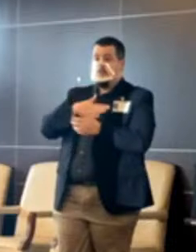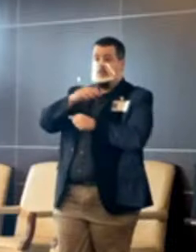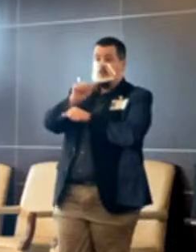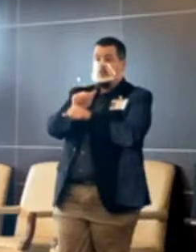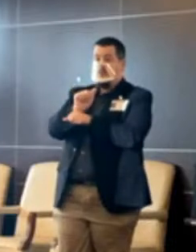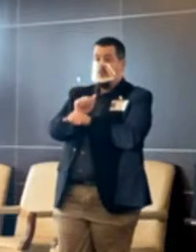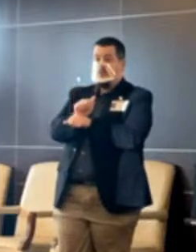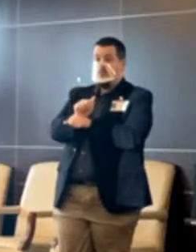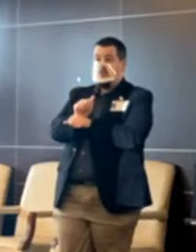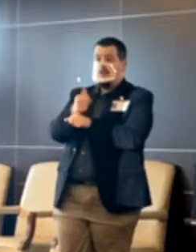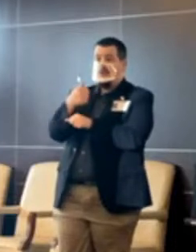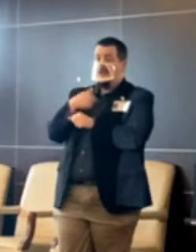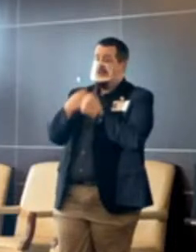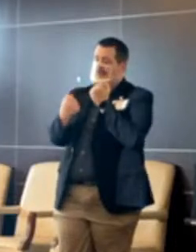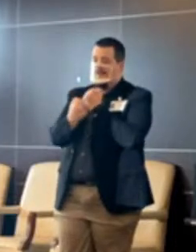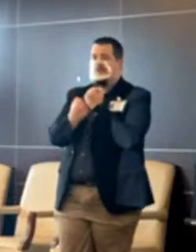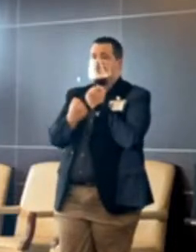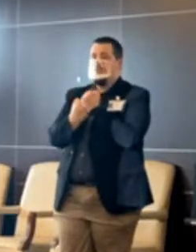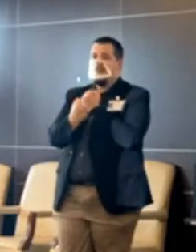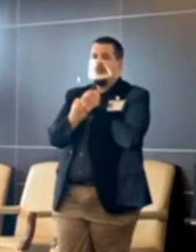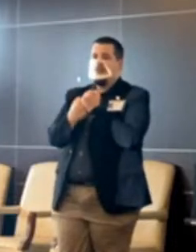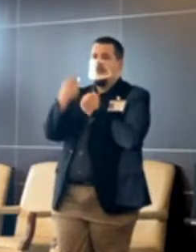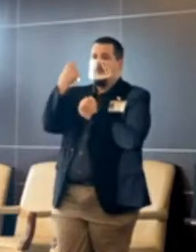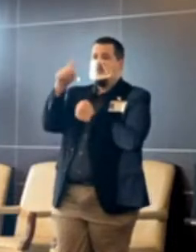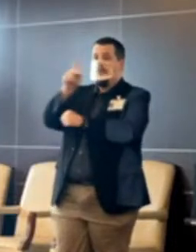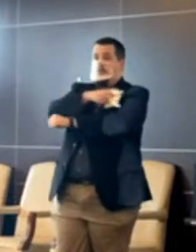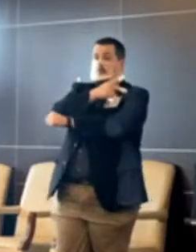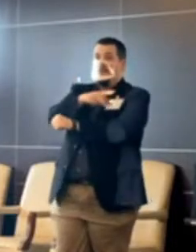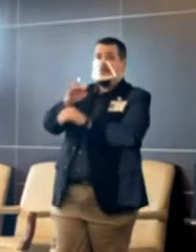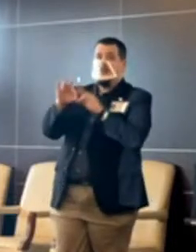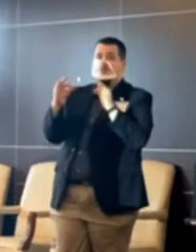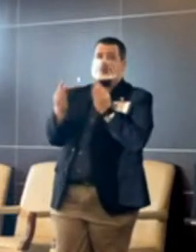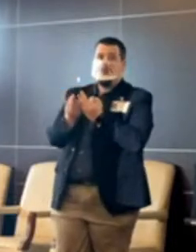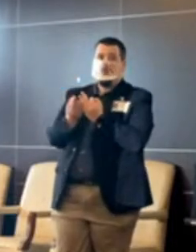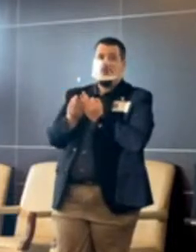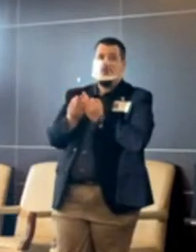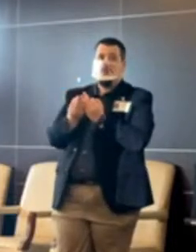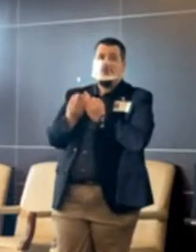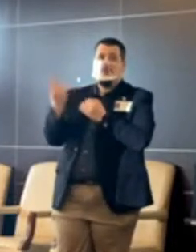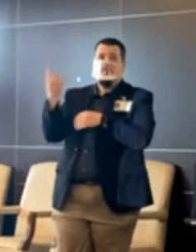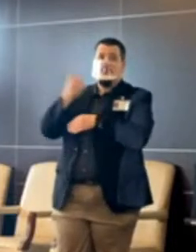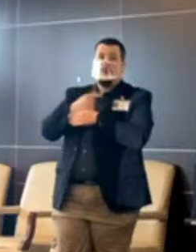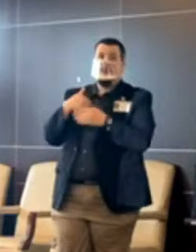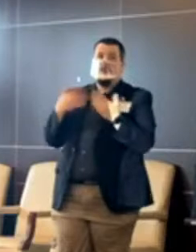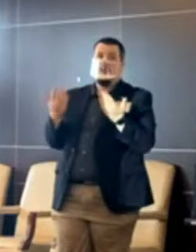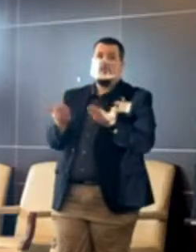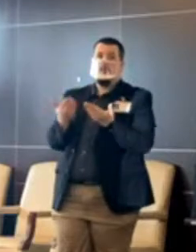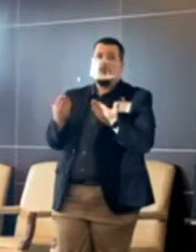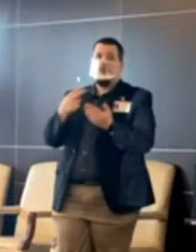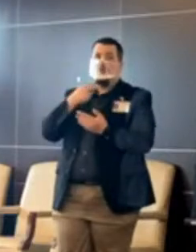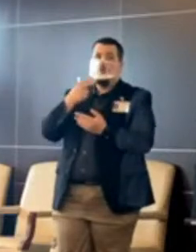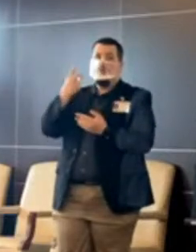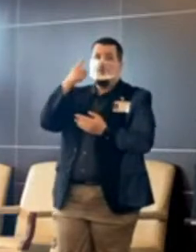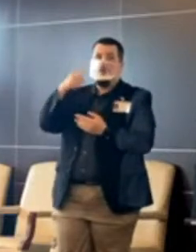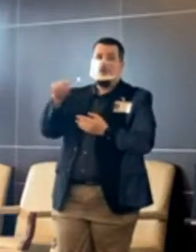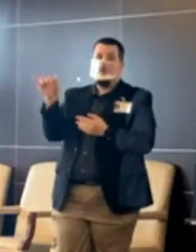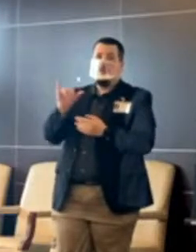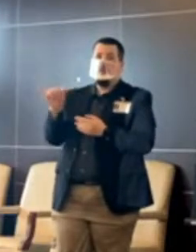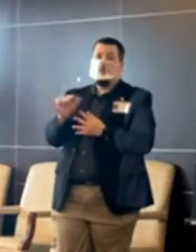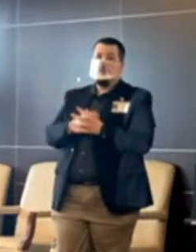work, I am an advocate for our patients and our families. And today I'm here as a voice for them as